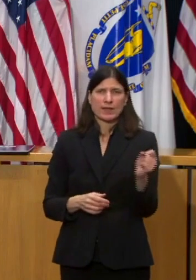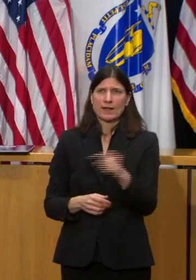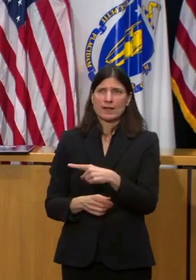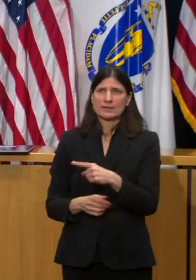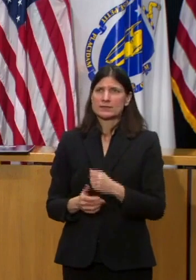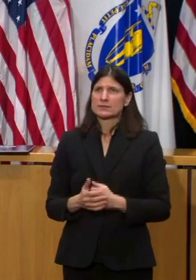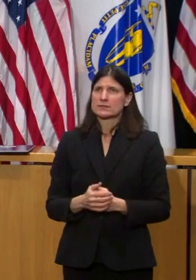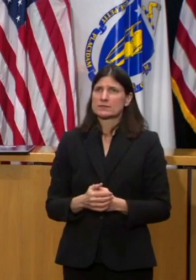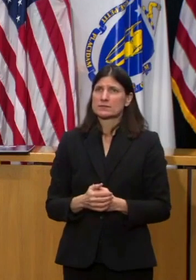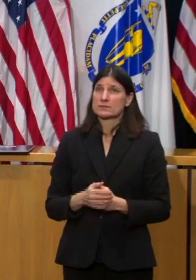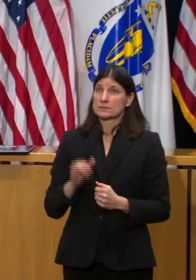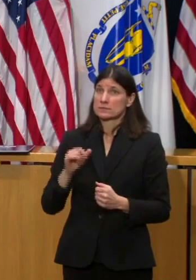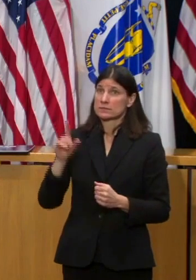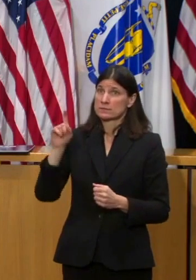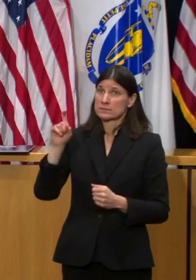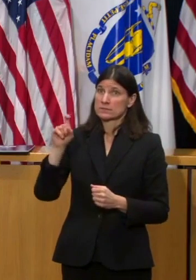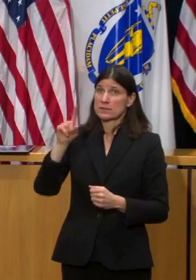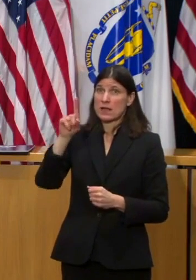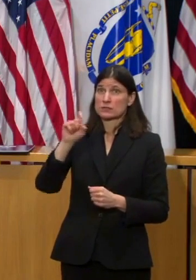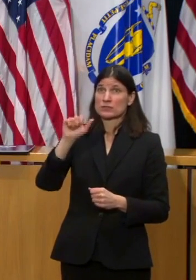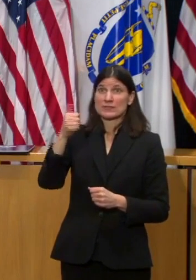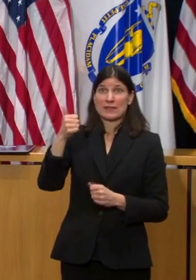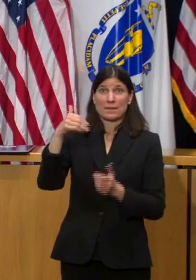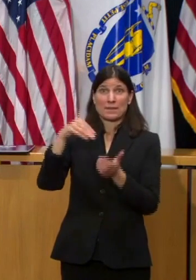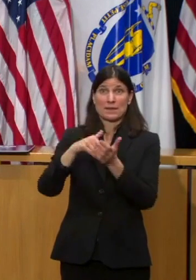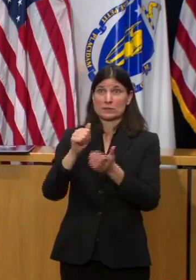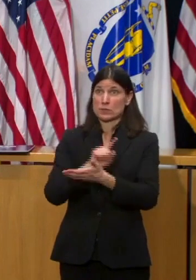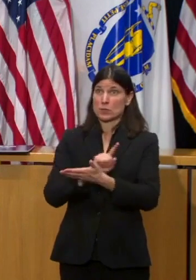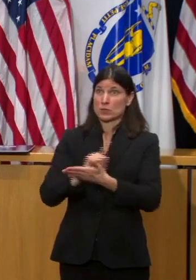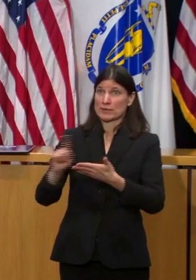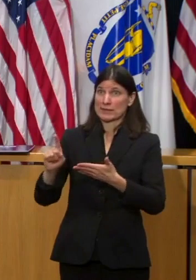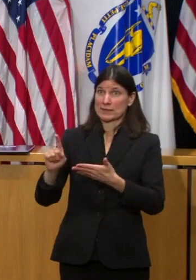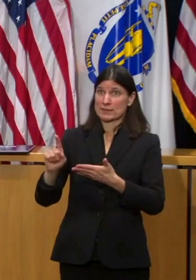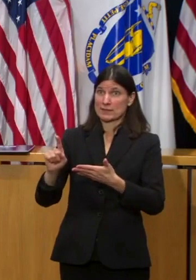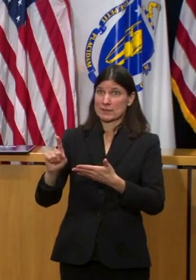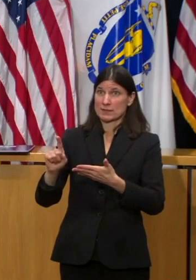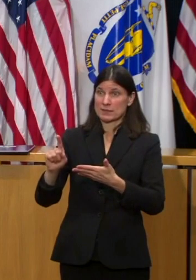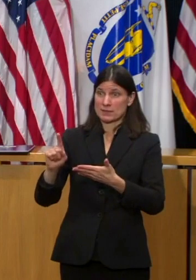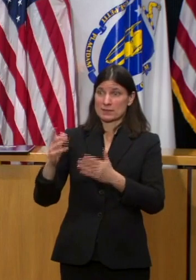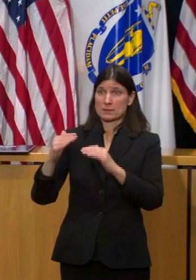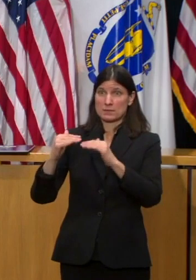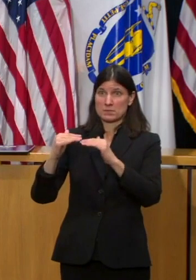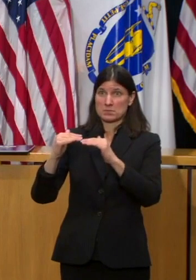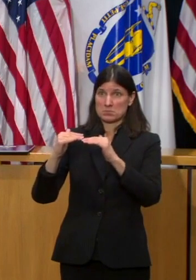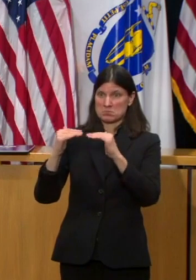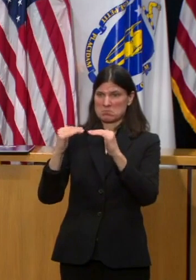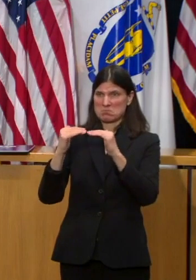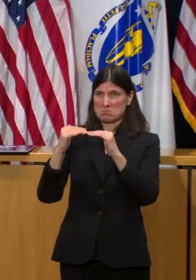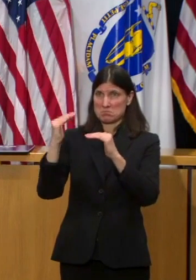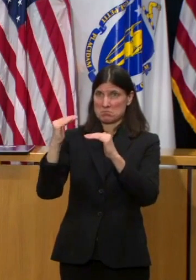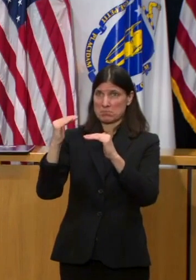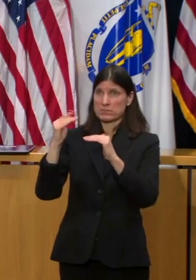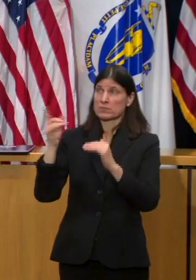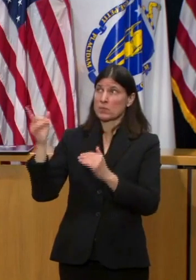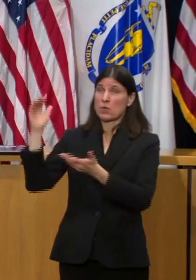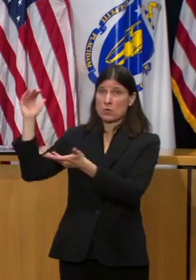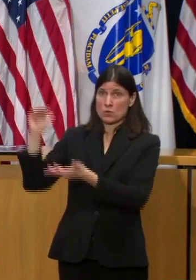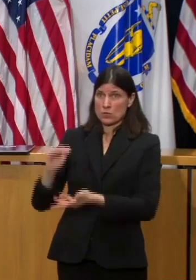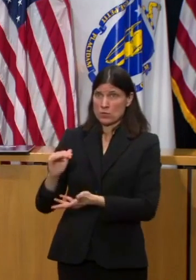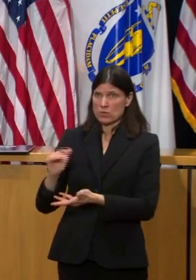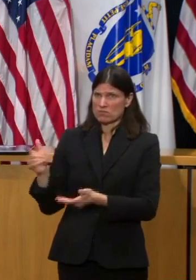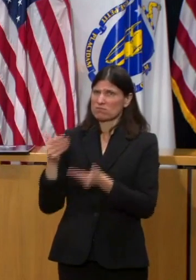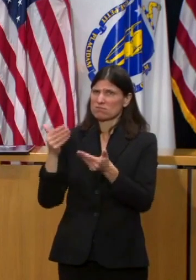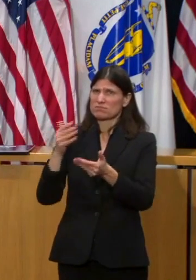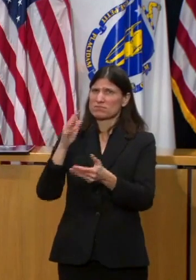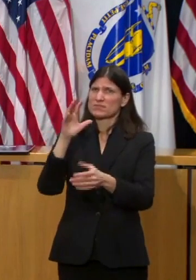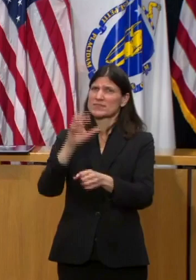you then just maybe book out not all 100% of the appointments, but maybe 50% or 75% of the appointments,